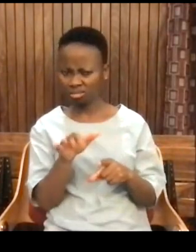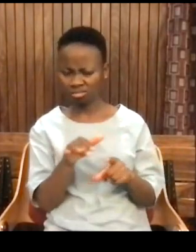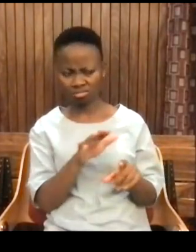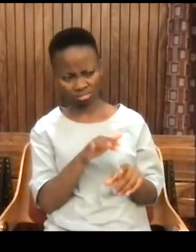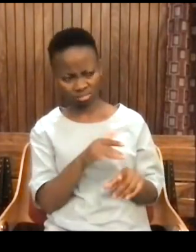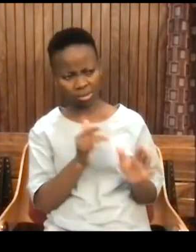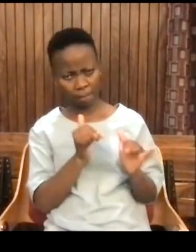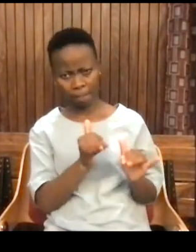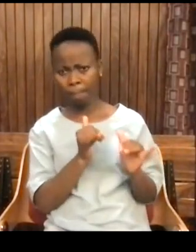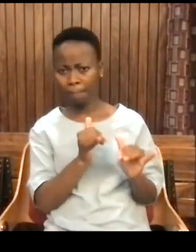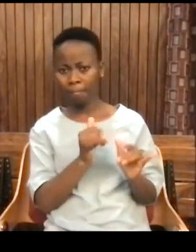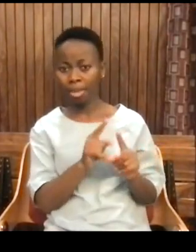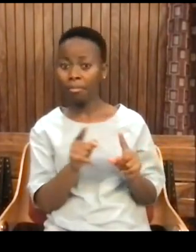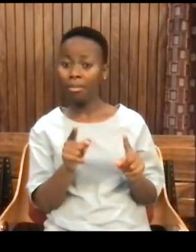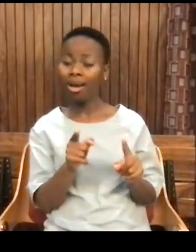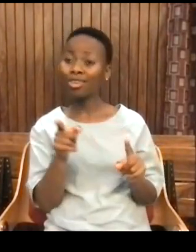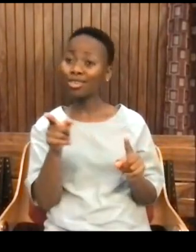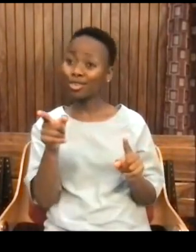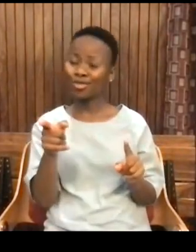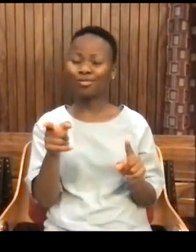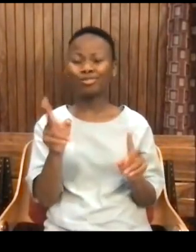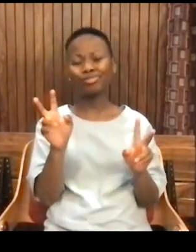But if you were to do that, you would have lost.